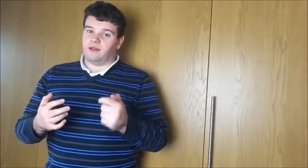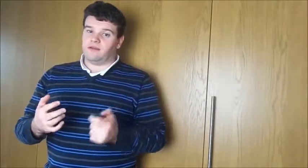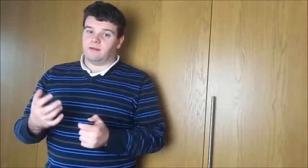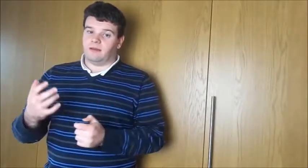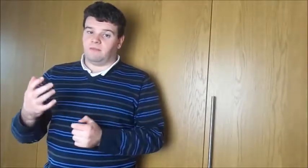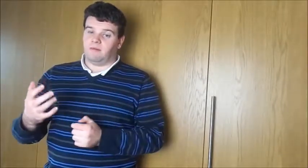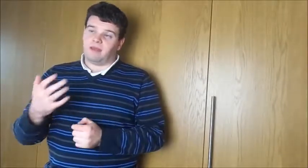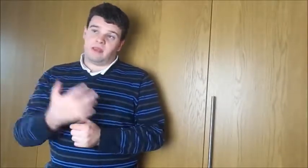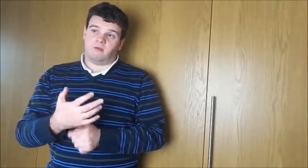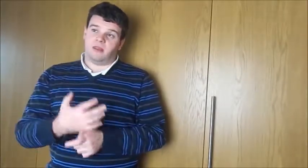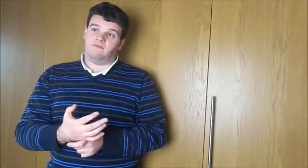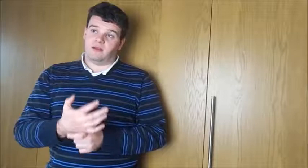relationship had been better when